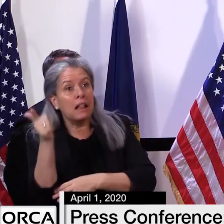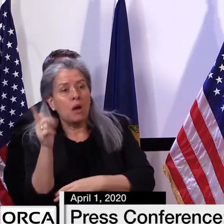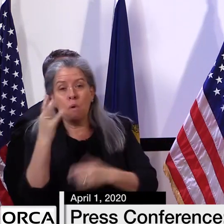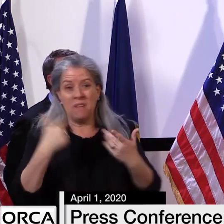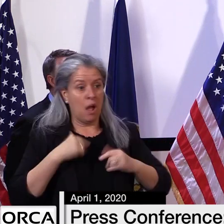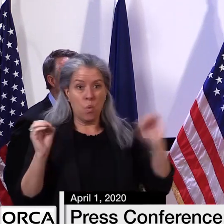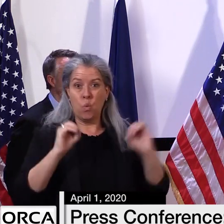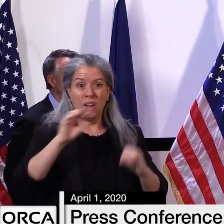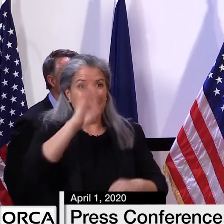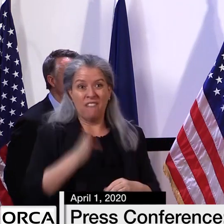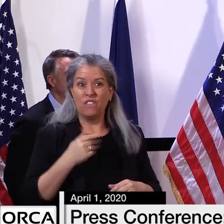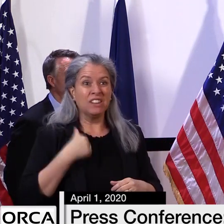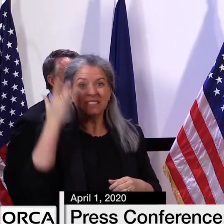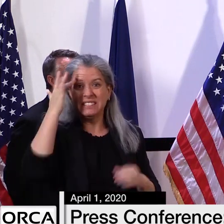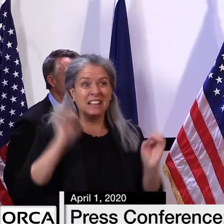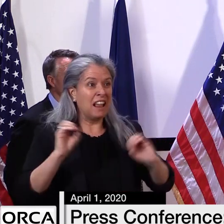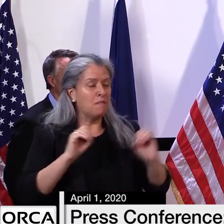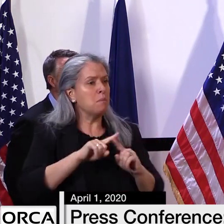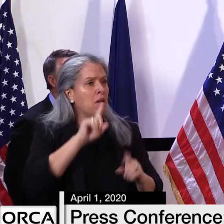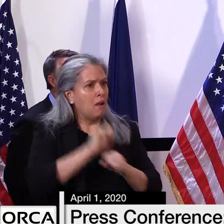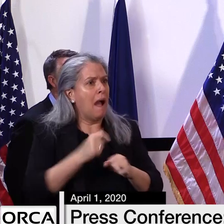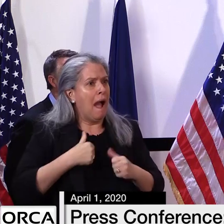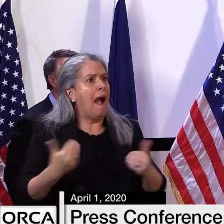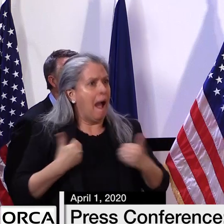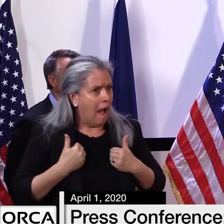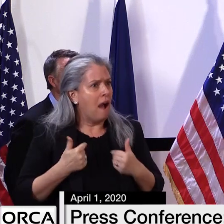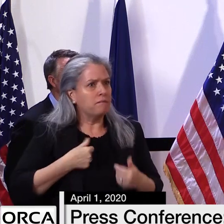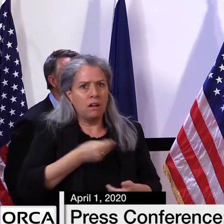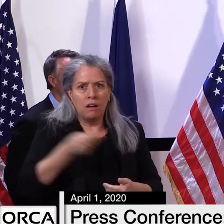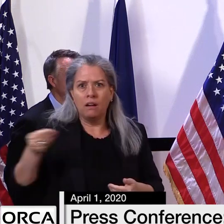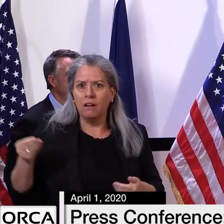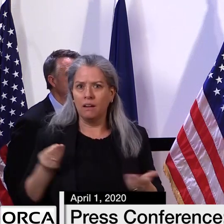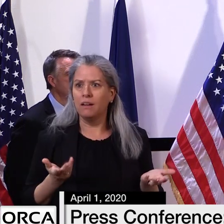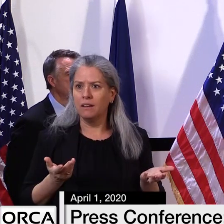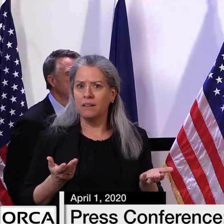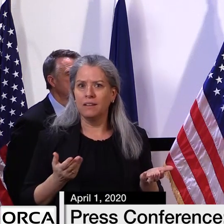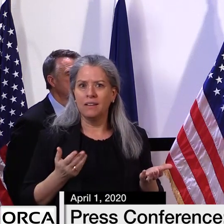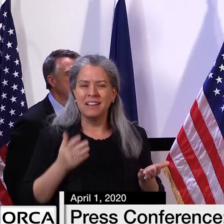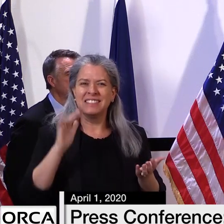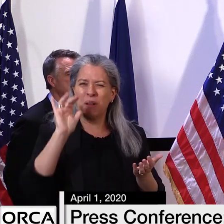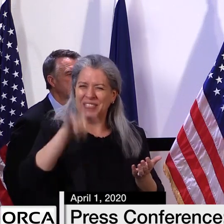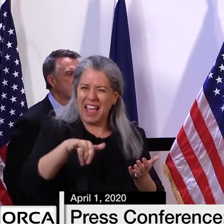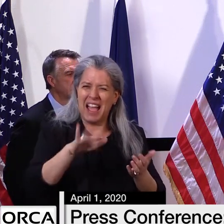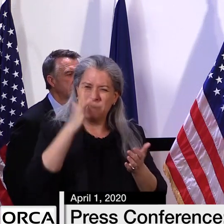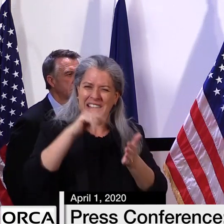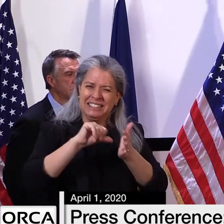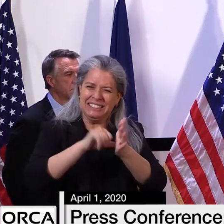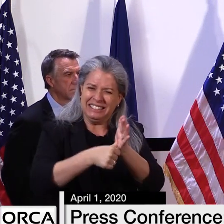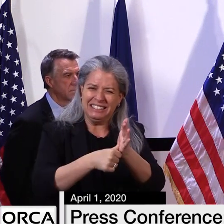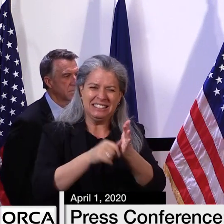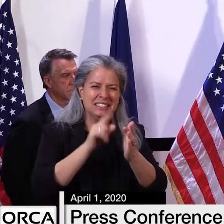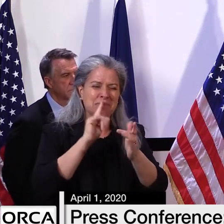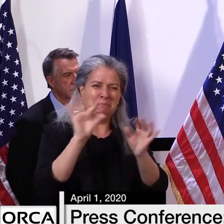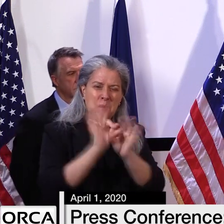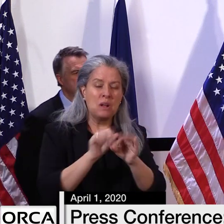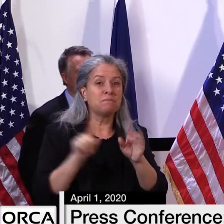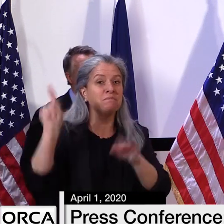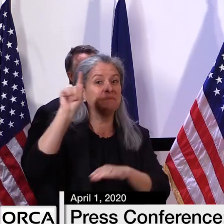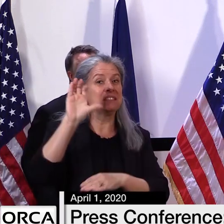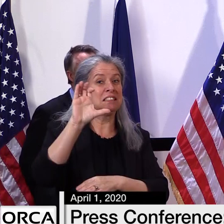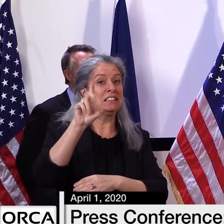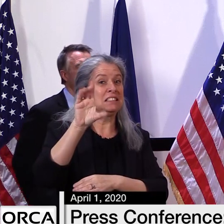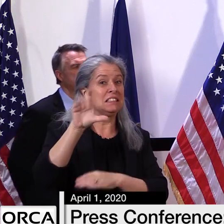later. There's now, you know, growing evidence and really confirming what everyone